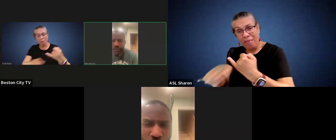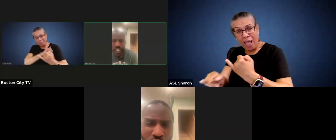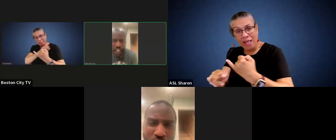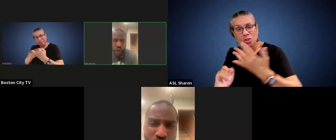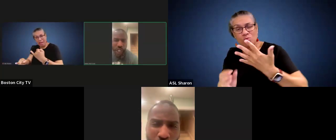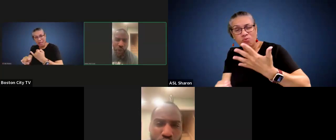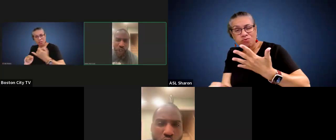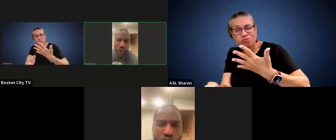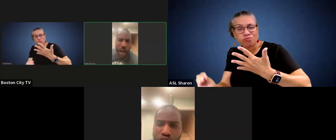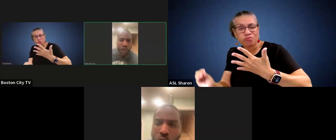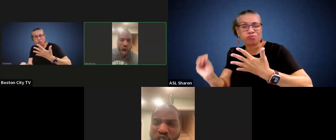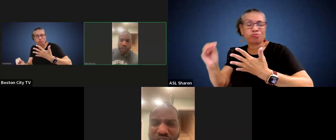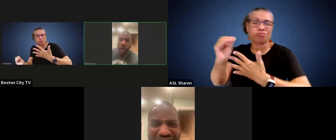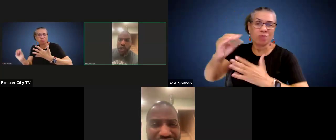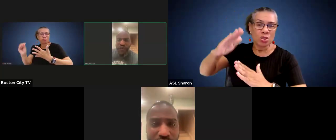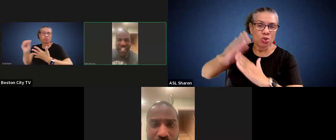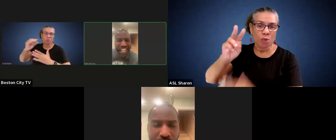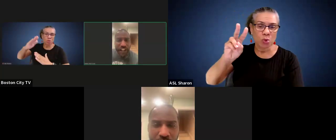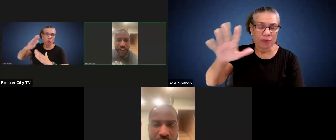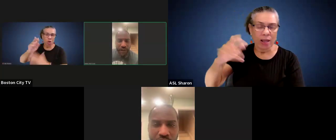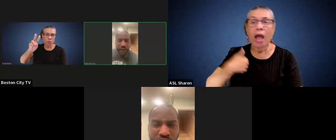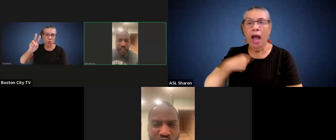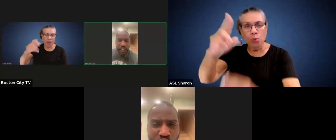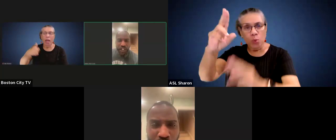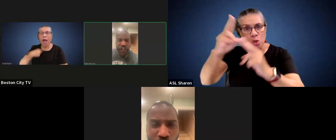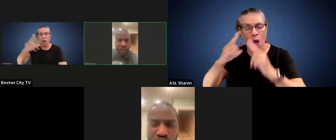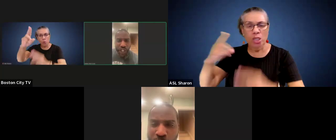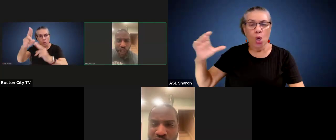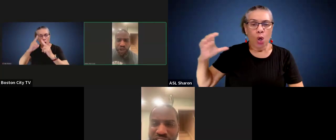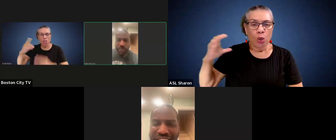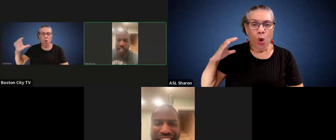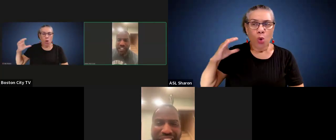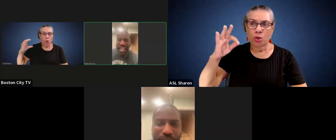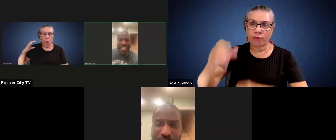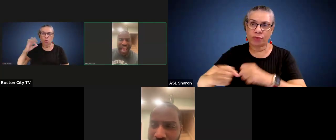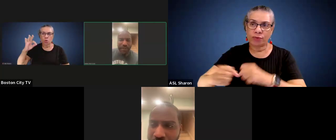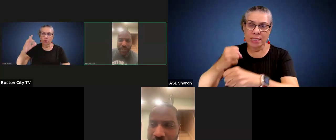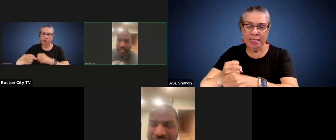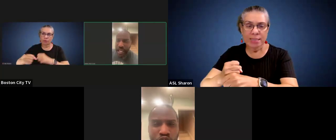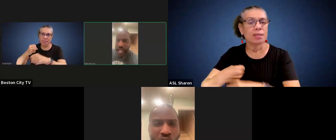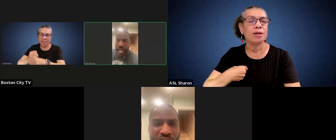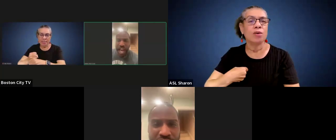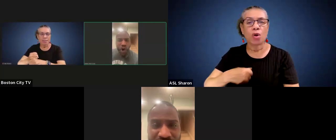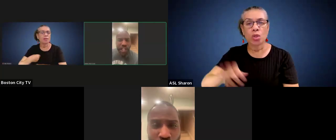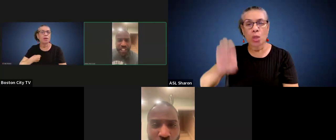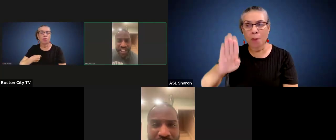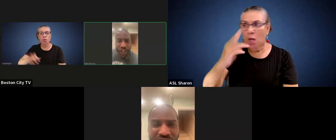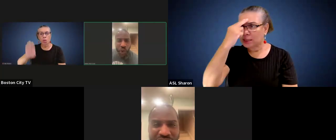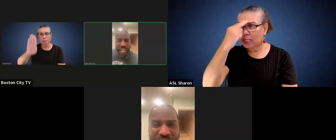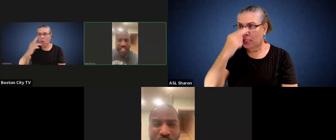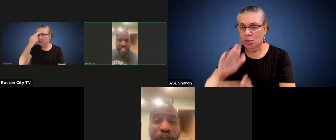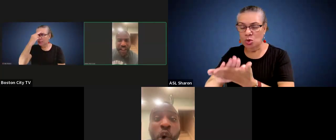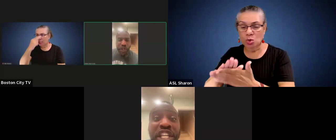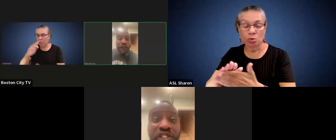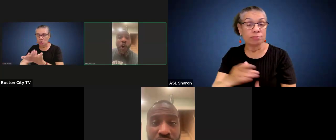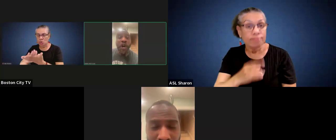In 2022, I was honored Coach of the Year, Division III Girls for Boston Latin Academy. Ironically, since 2018,